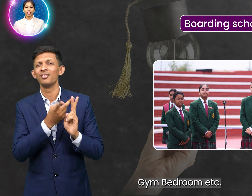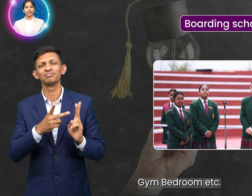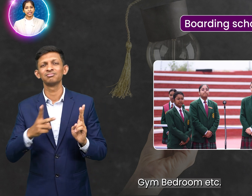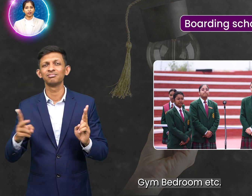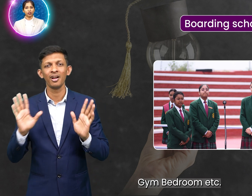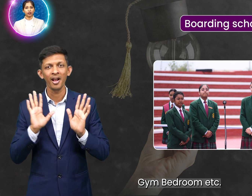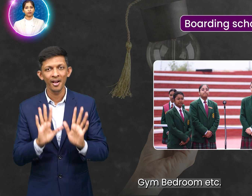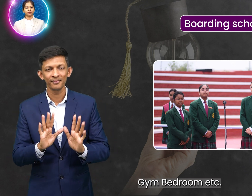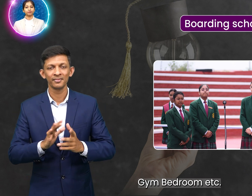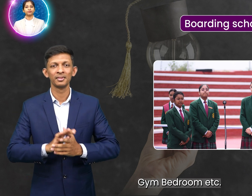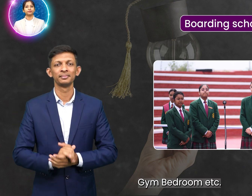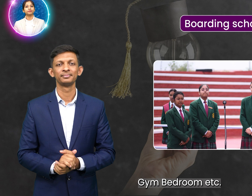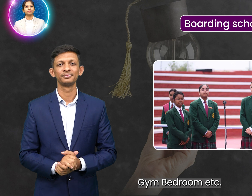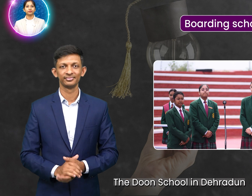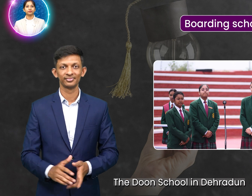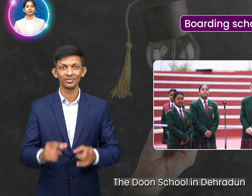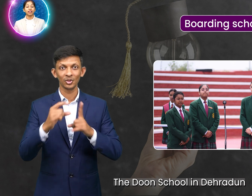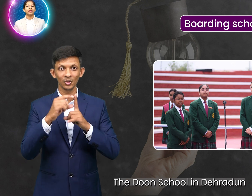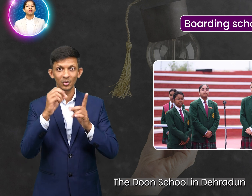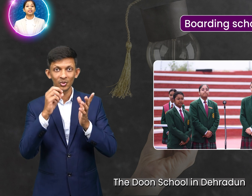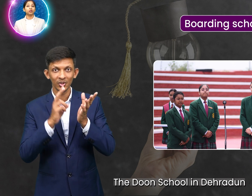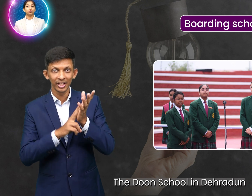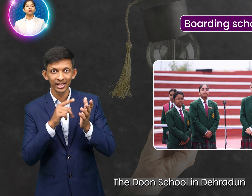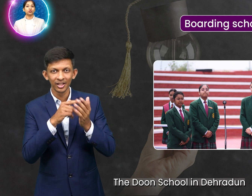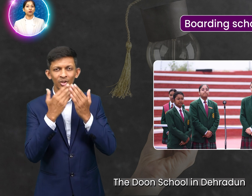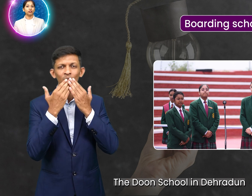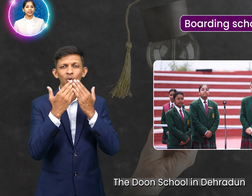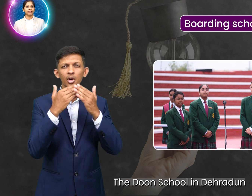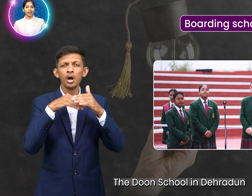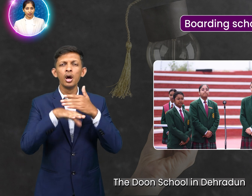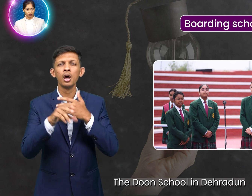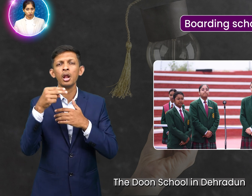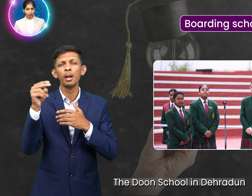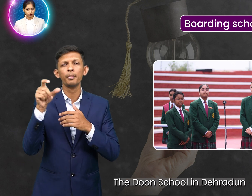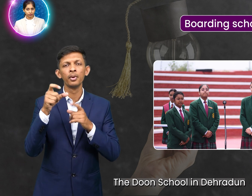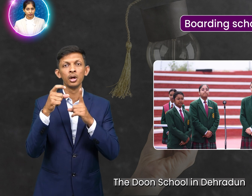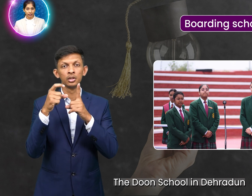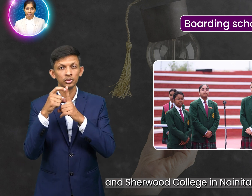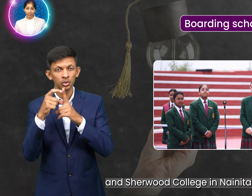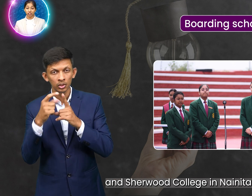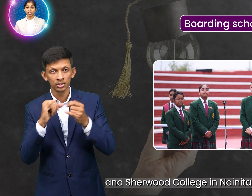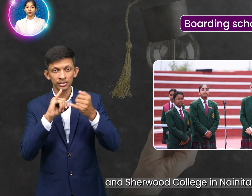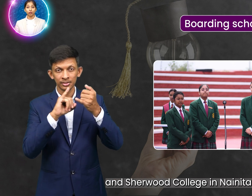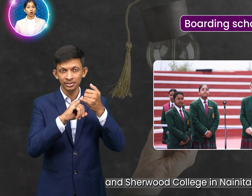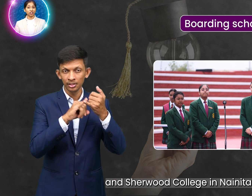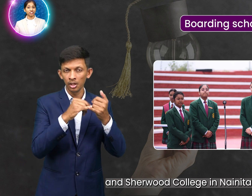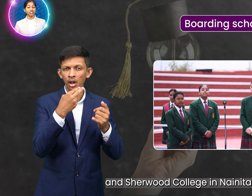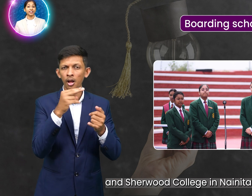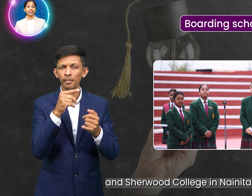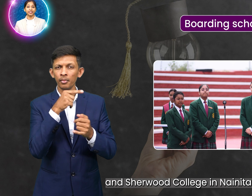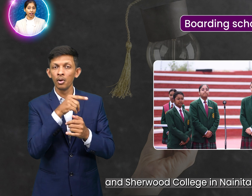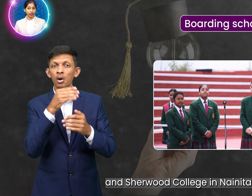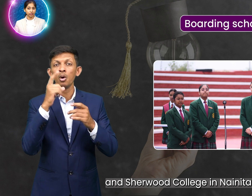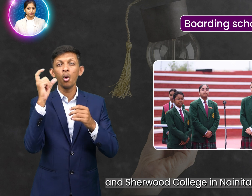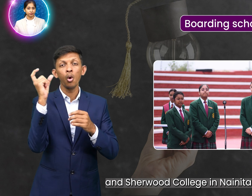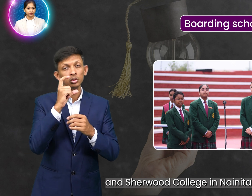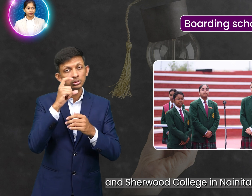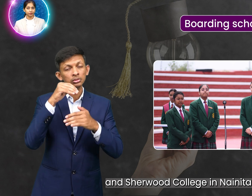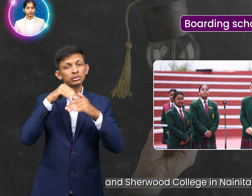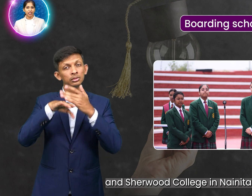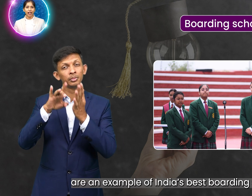bedroom, etc. They don't school in Dehradun and Sherwood College in